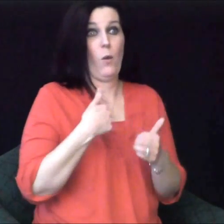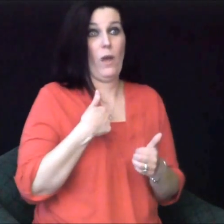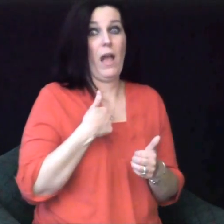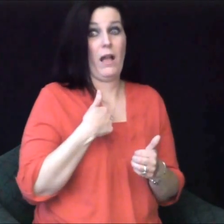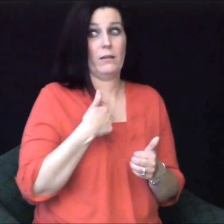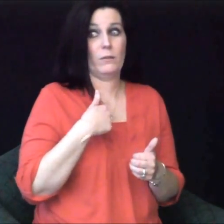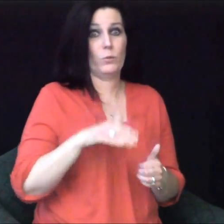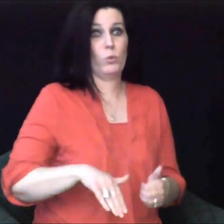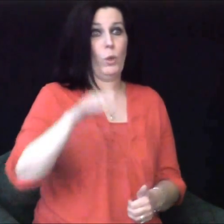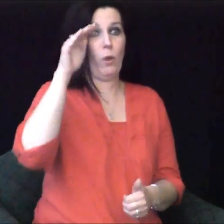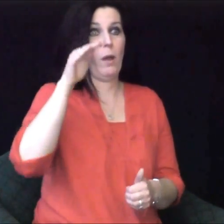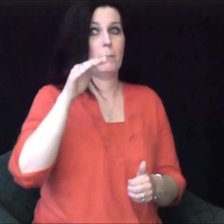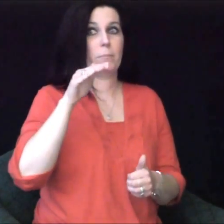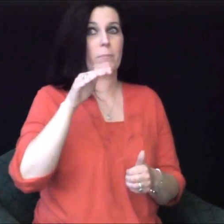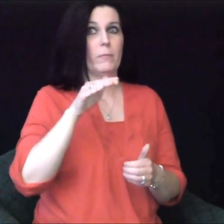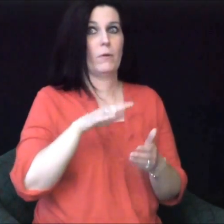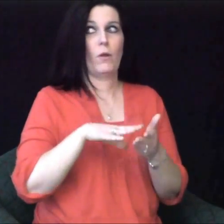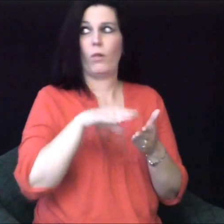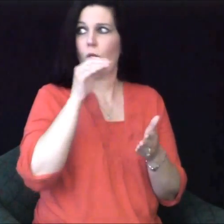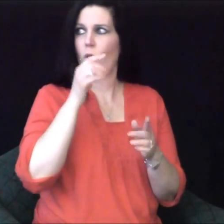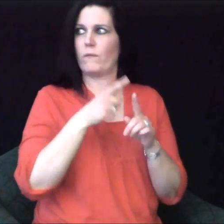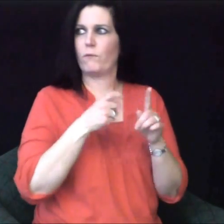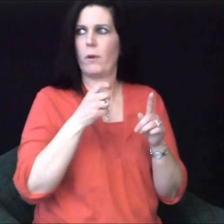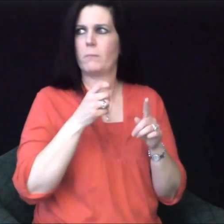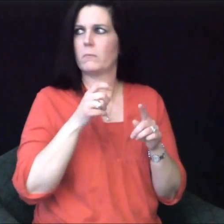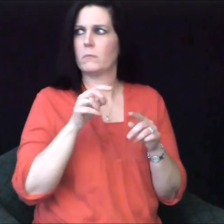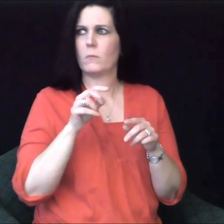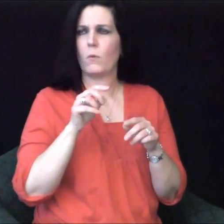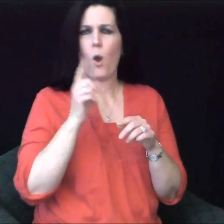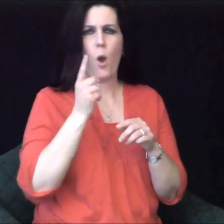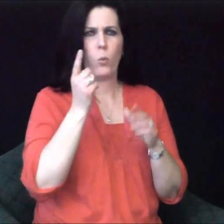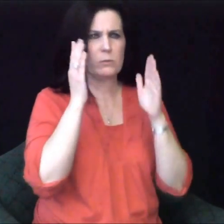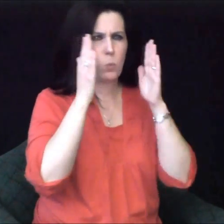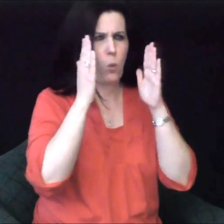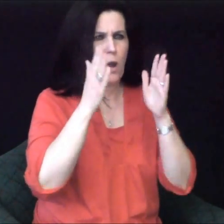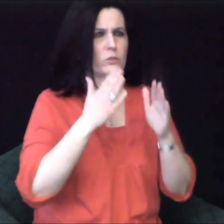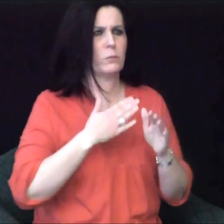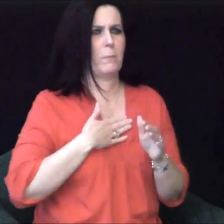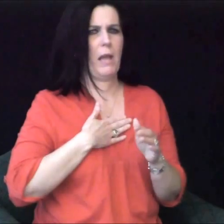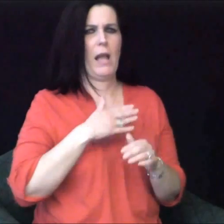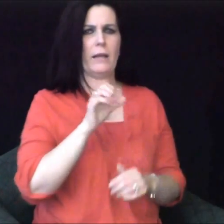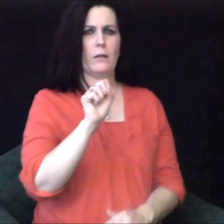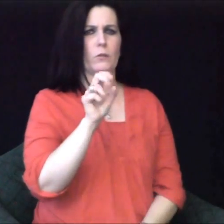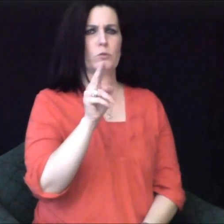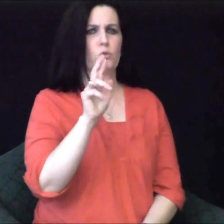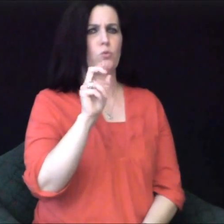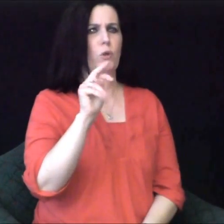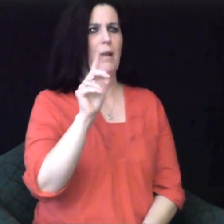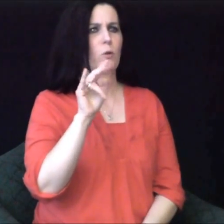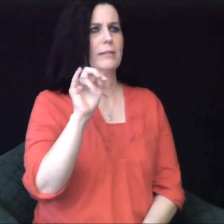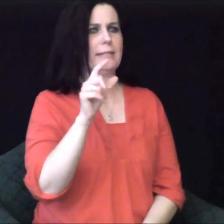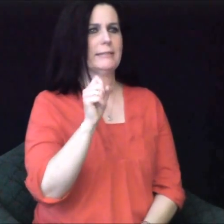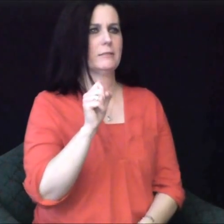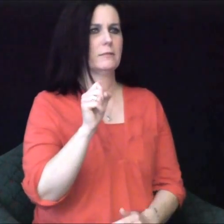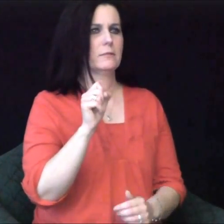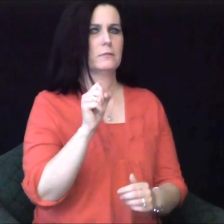because that's how I grew up, learning from always watching my